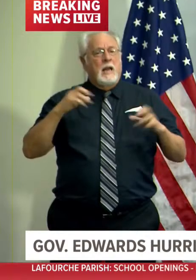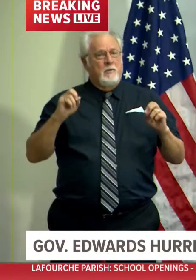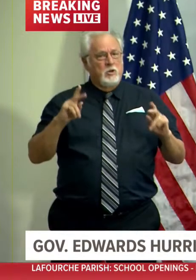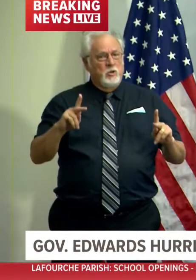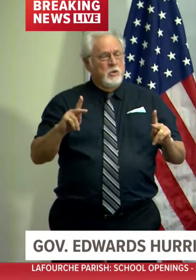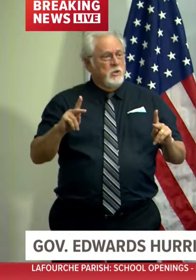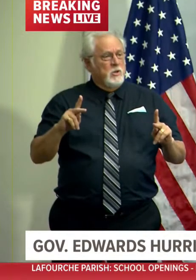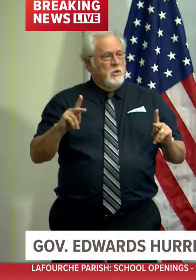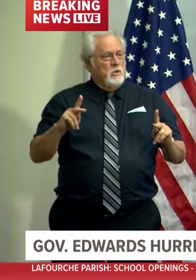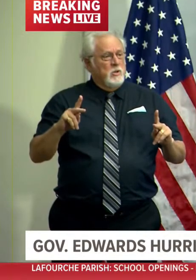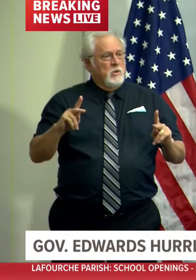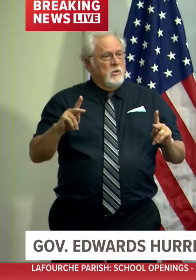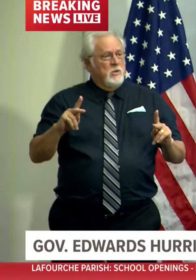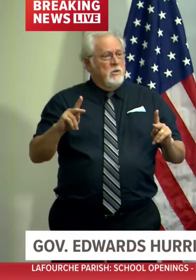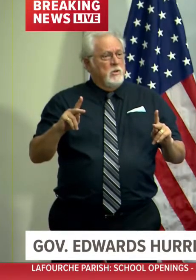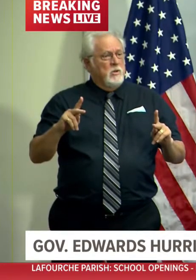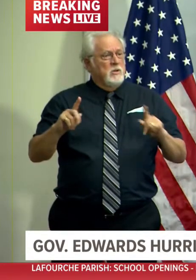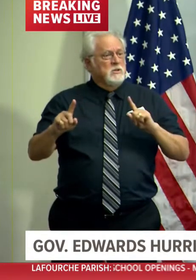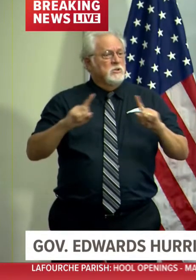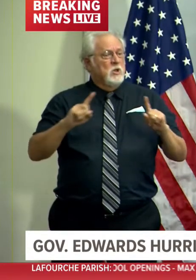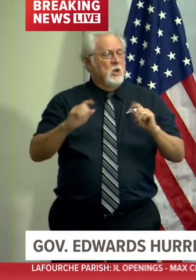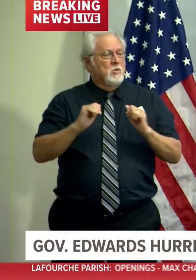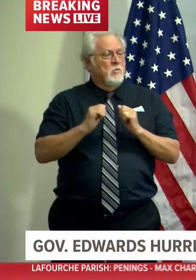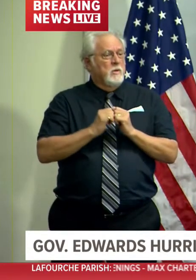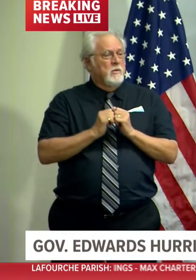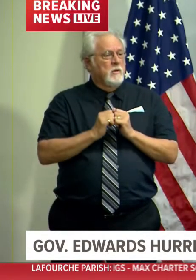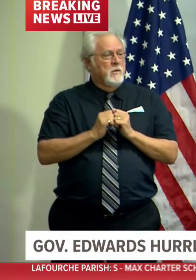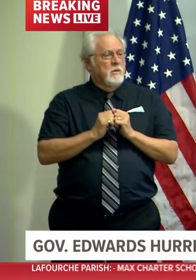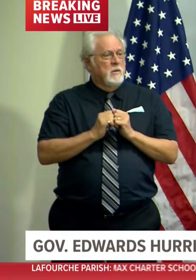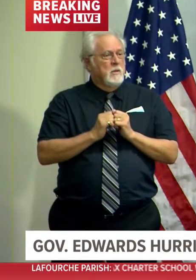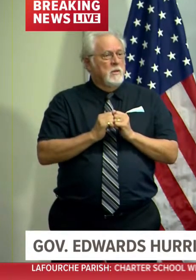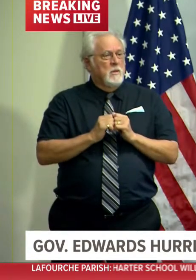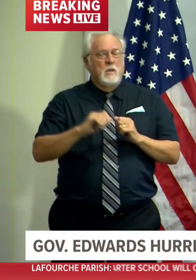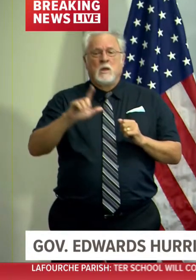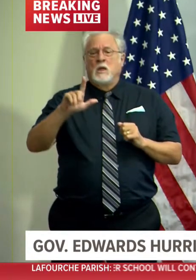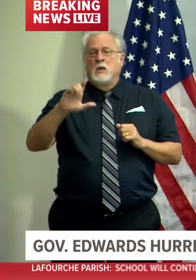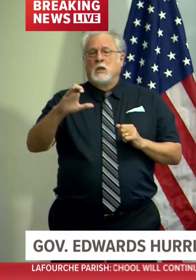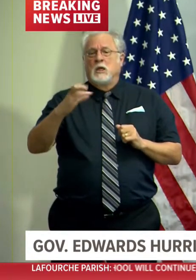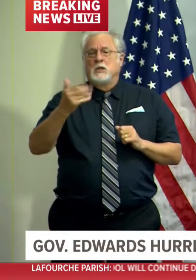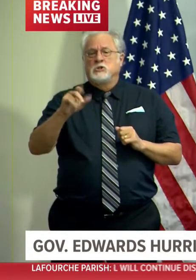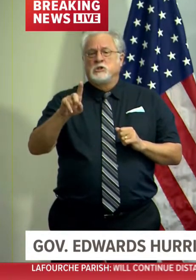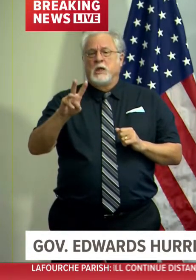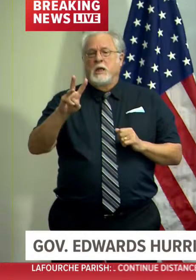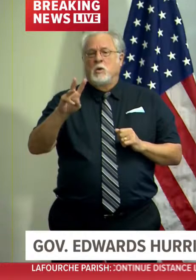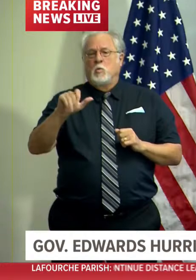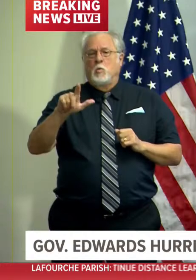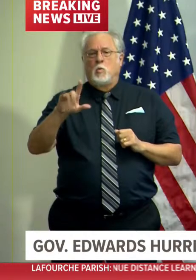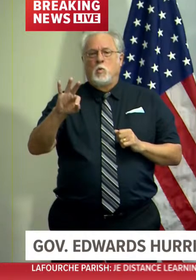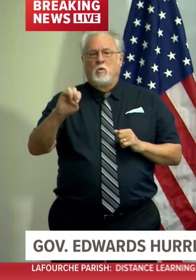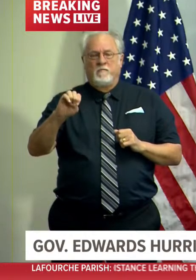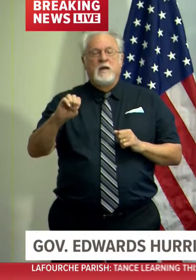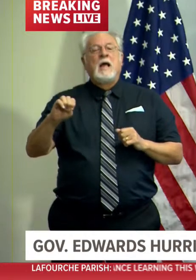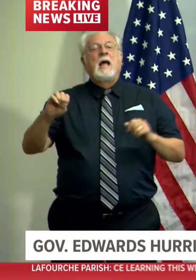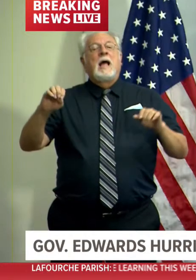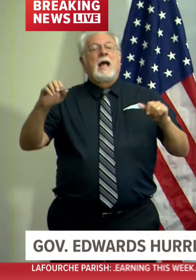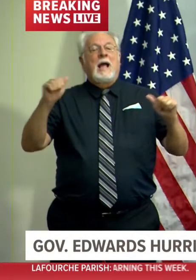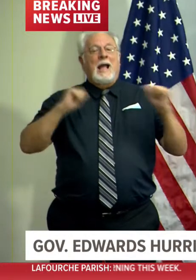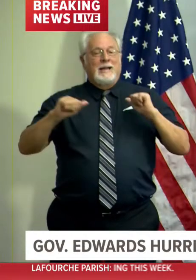opportunity to speak with Chad Wolf, who is the acting Secretary of Homeland